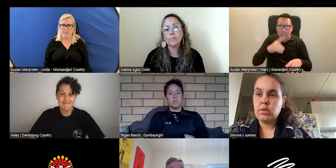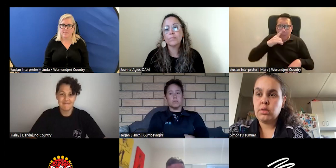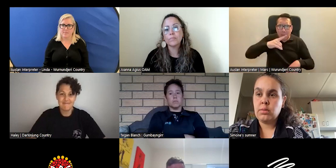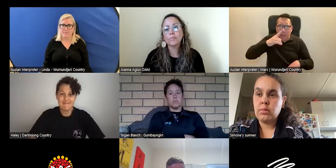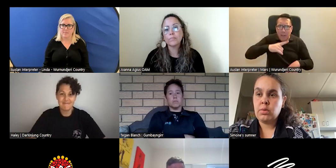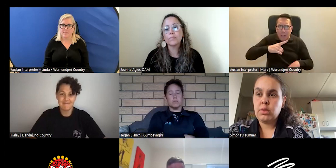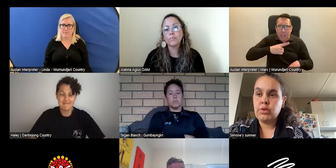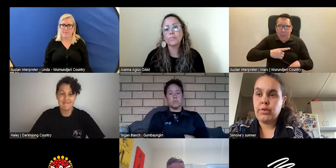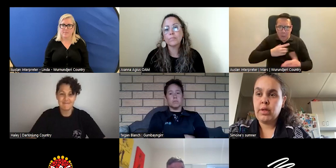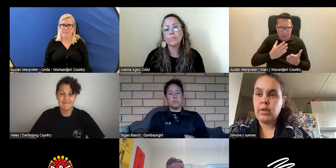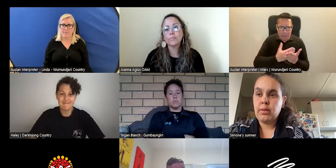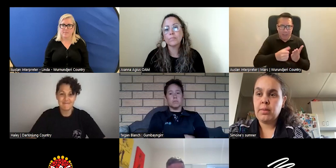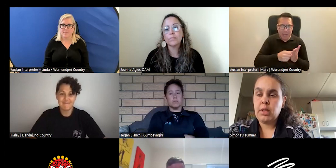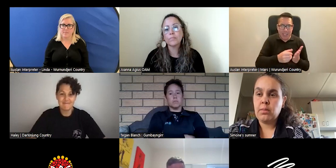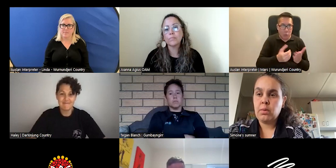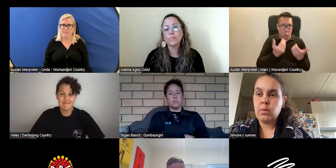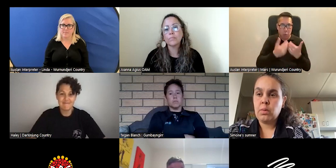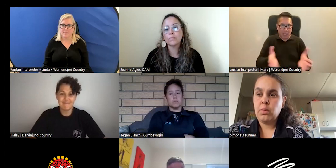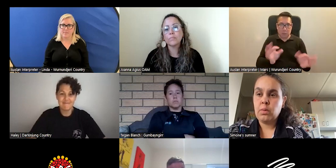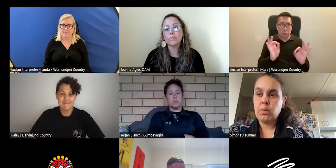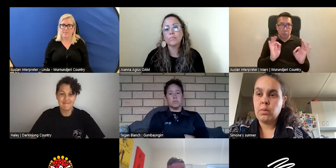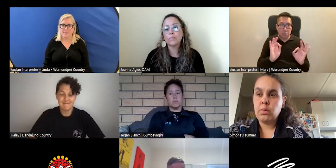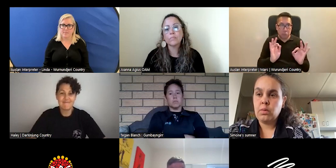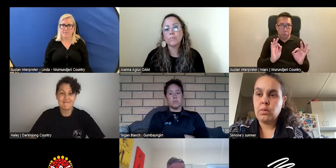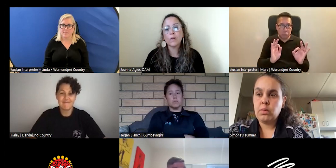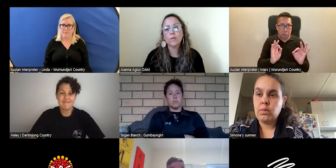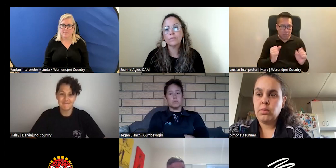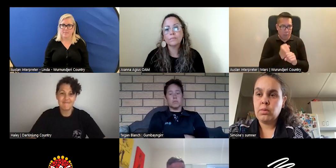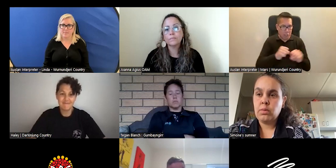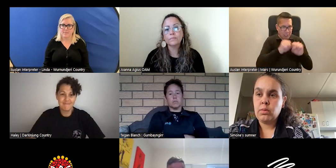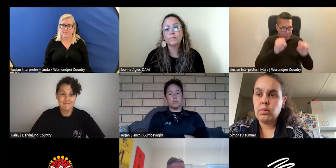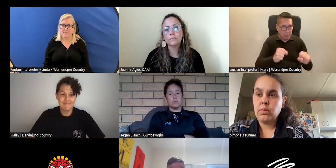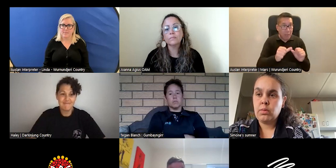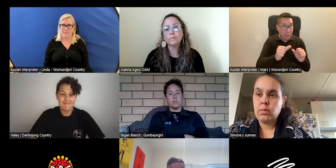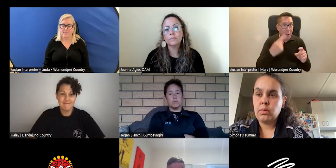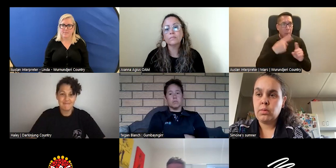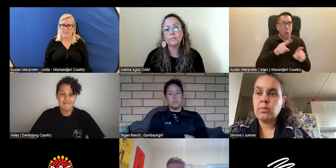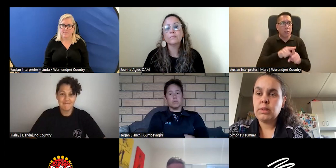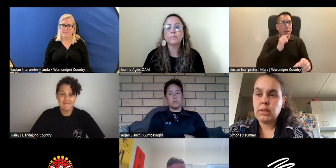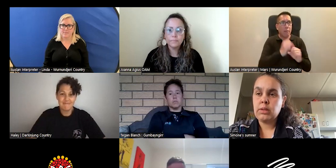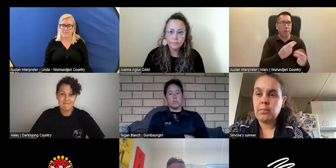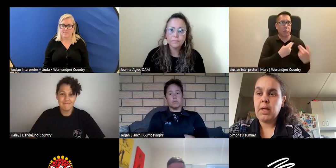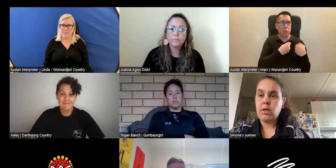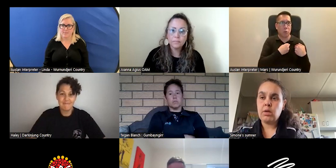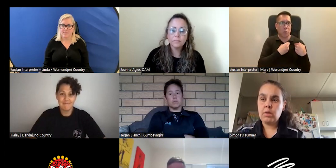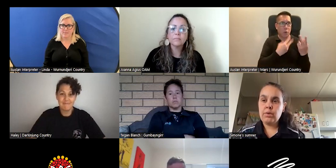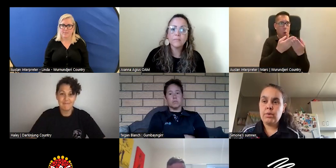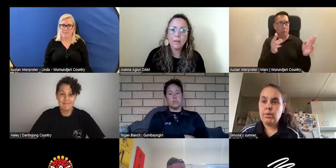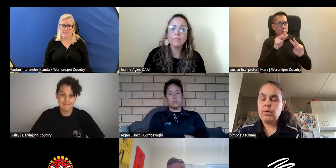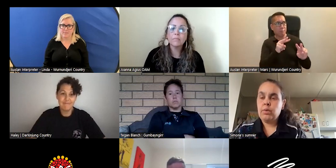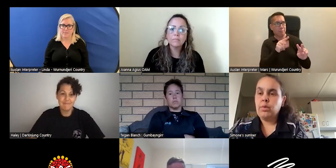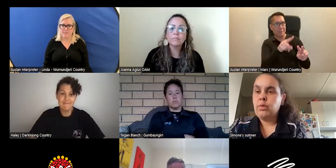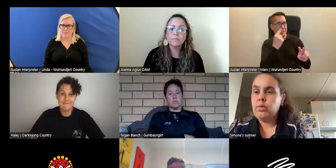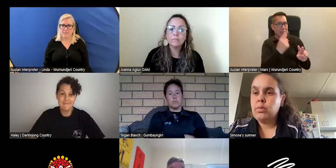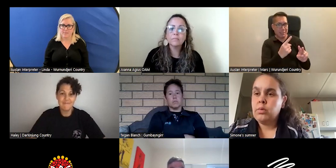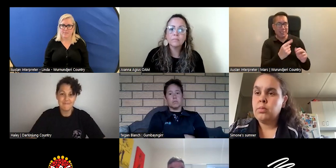cut waste. It'll cut the system. It'll make things more exposed. We'll see what's really going on in the Chamber of